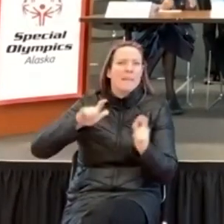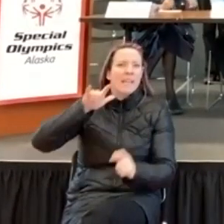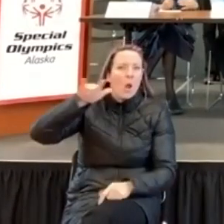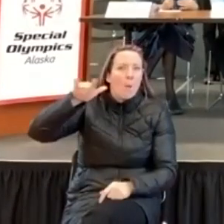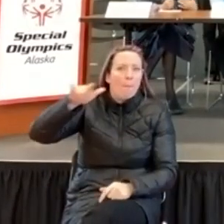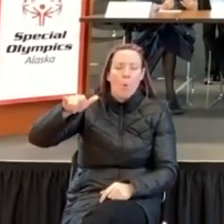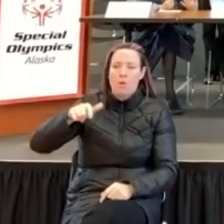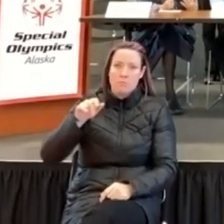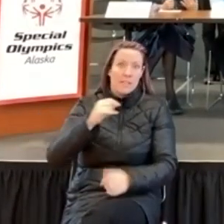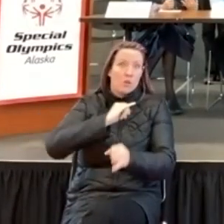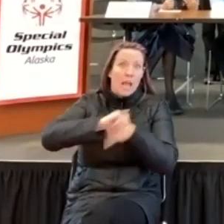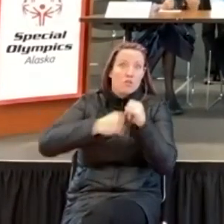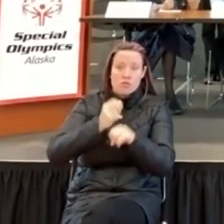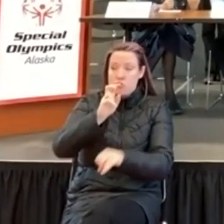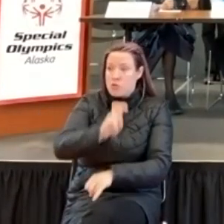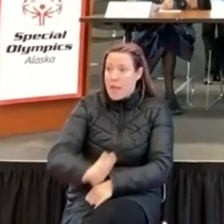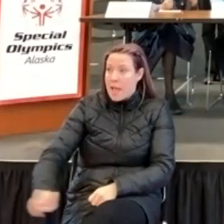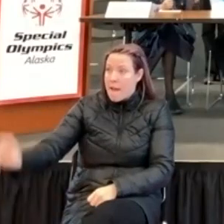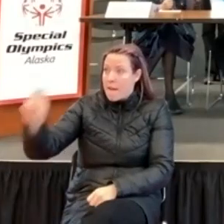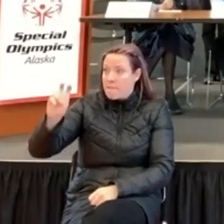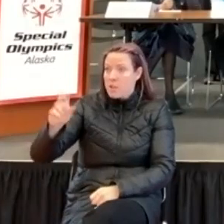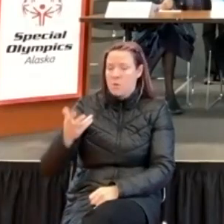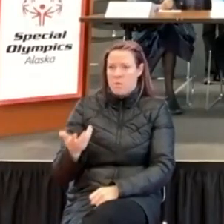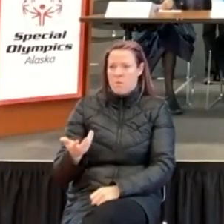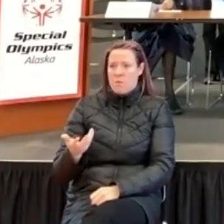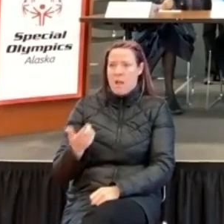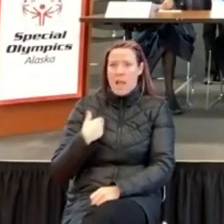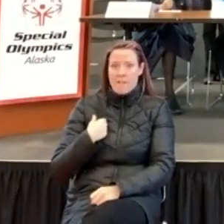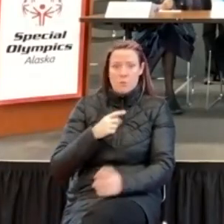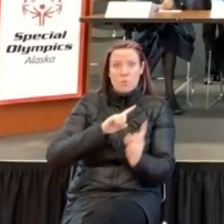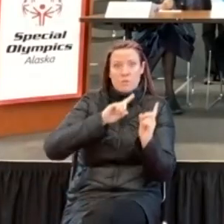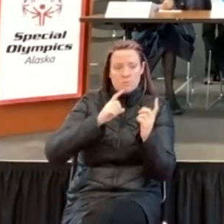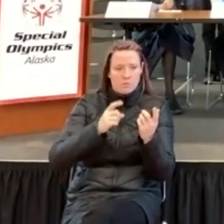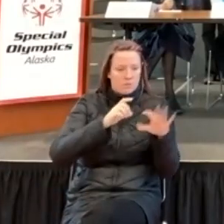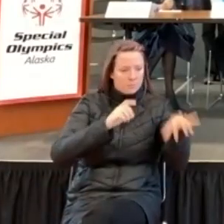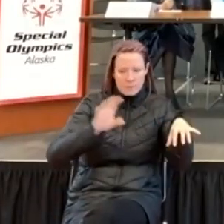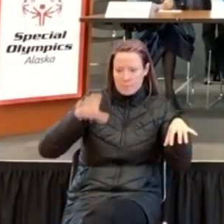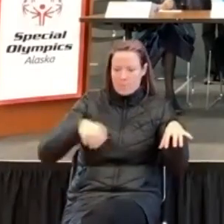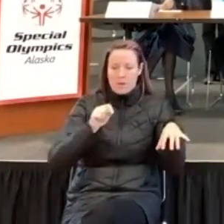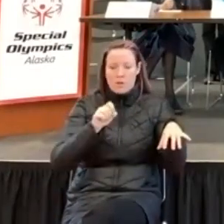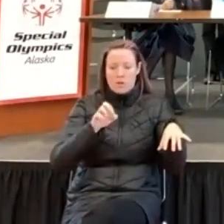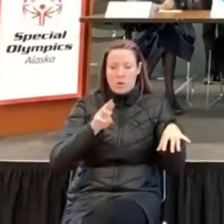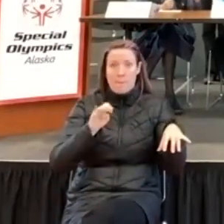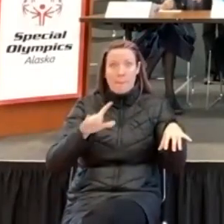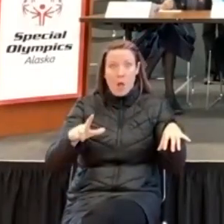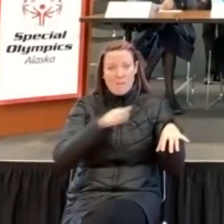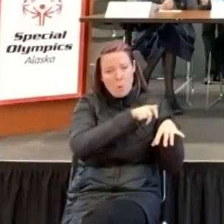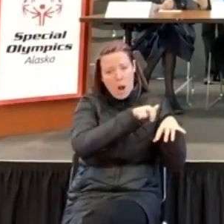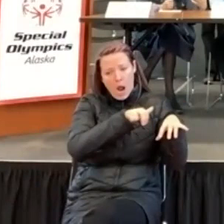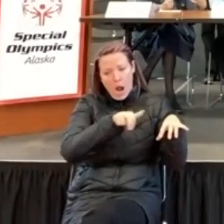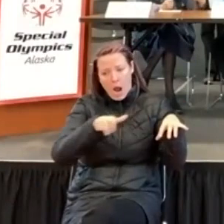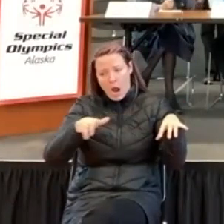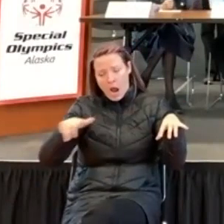we travel internationally, a lot of times we have to change terminals and there are long walks. I usually